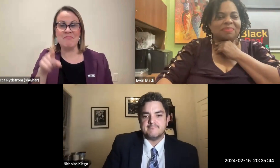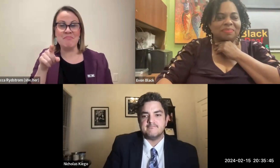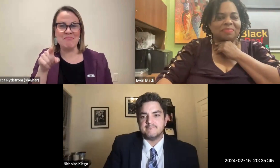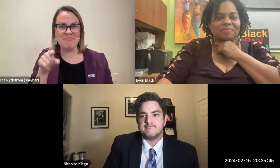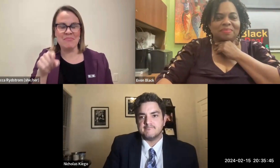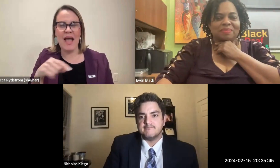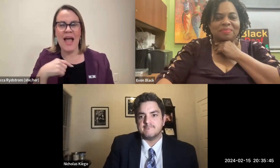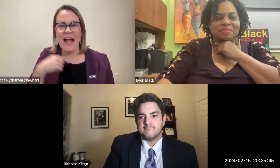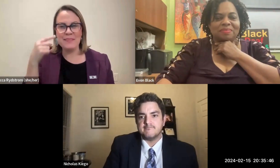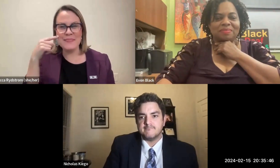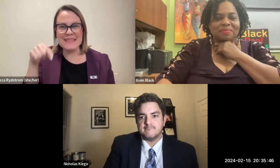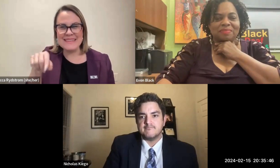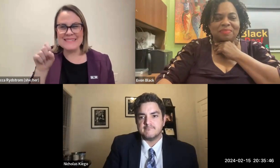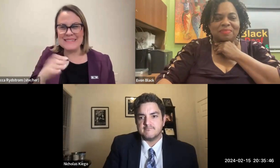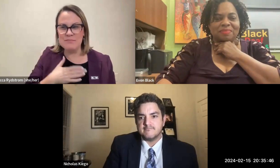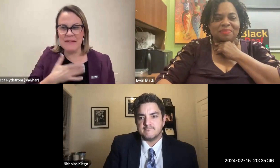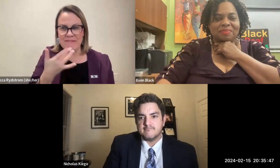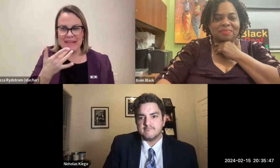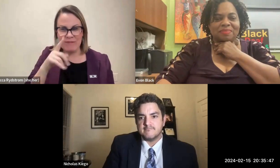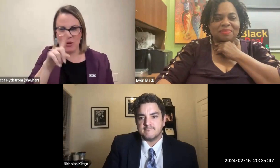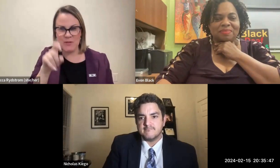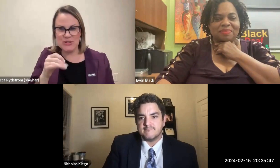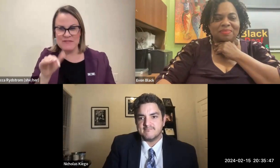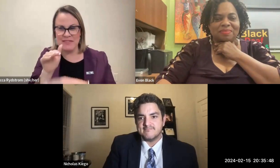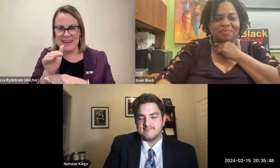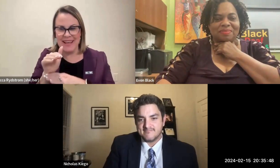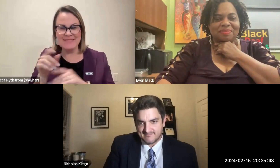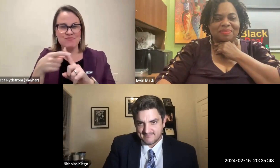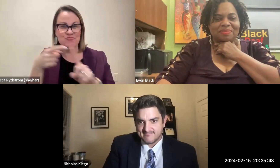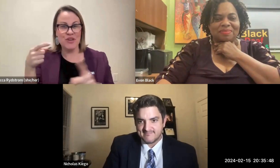update the thermostat to show that.